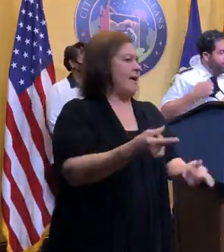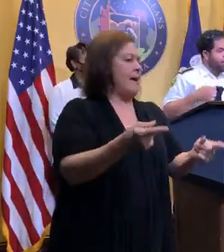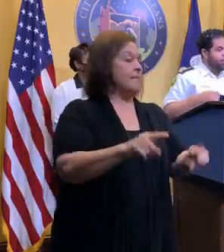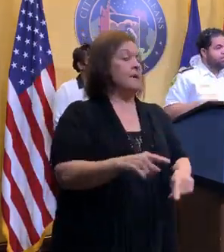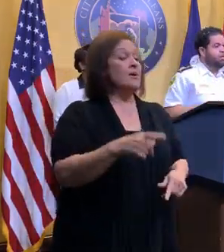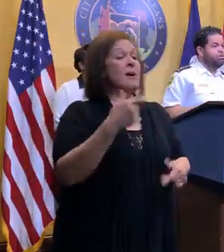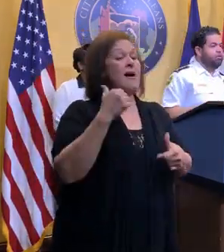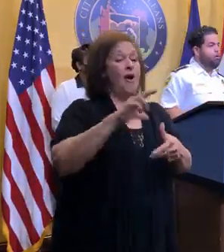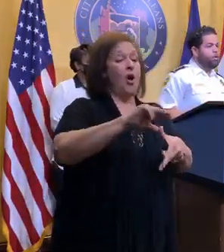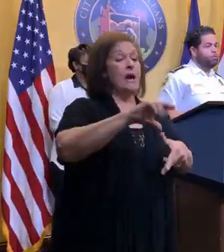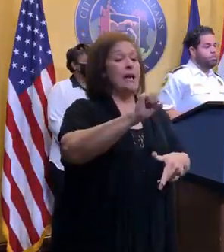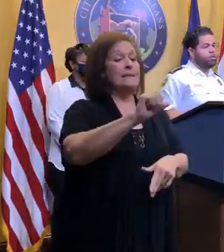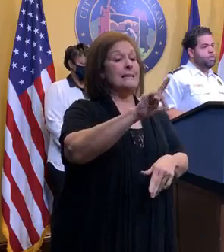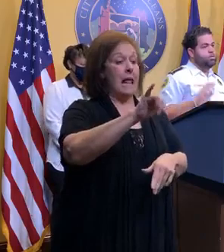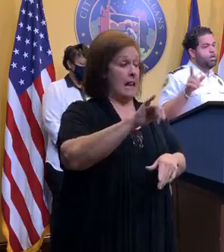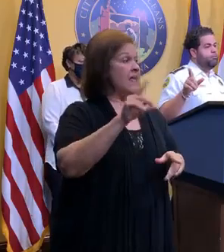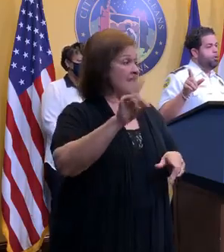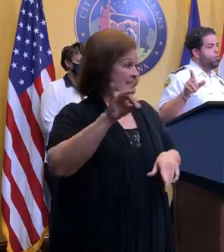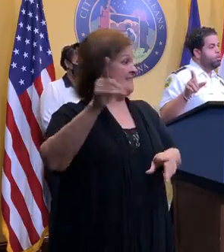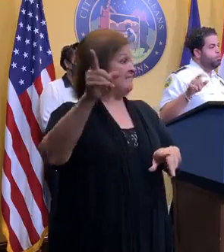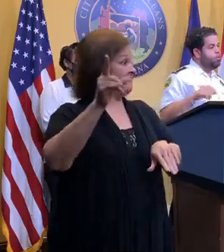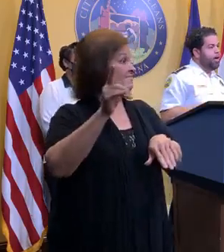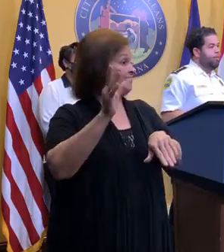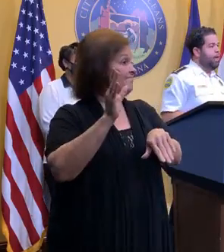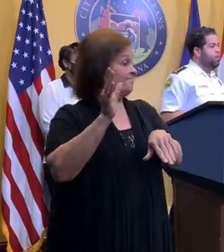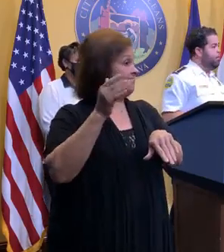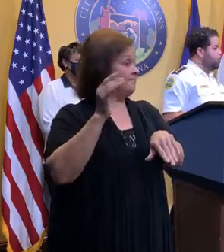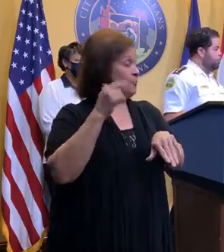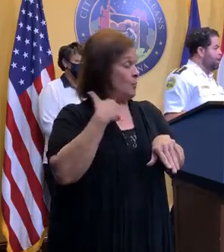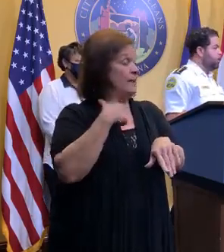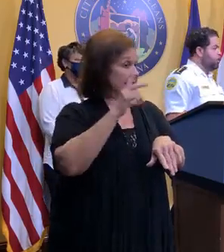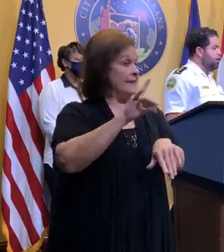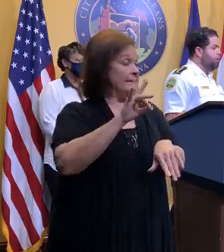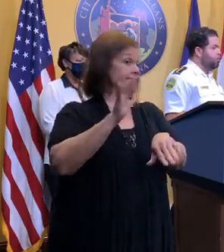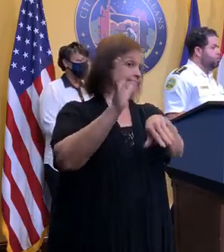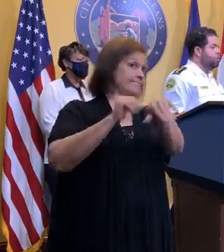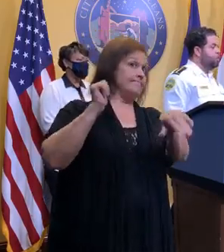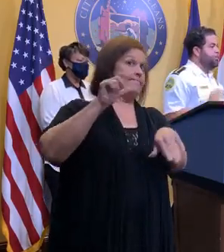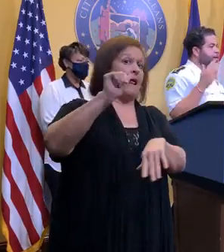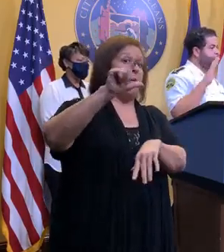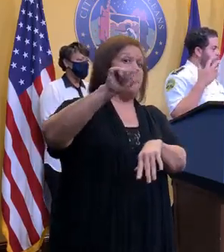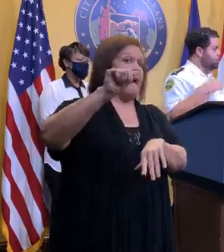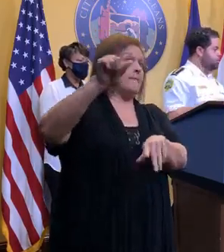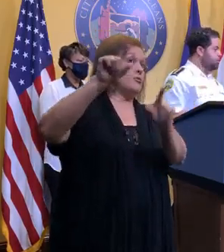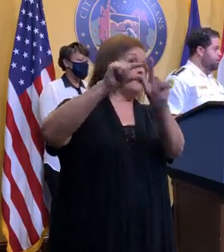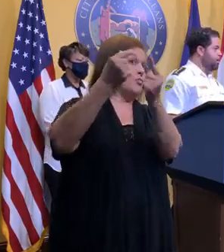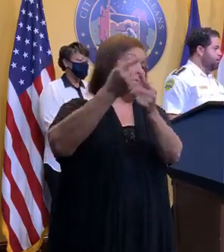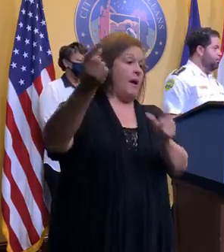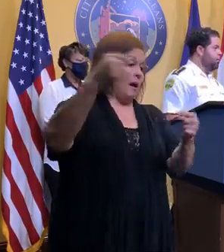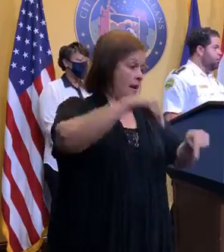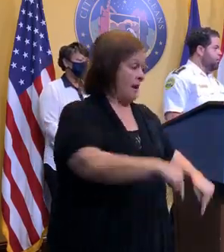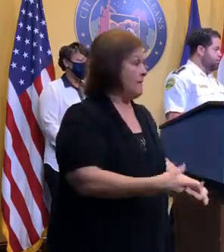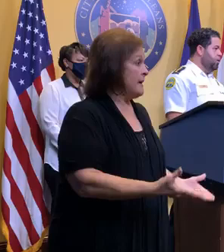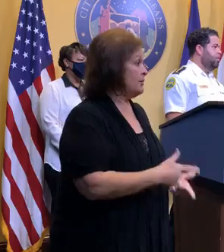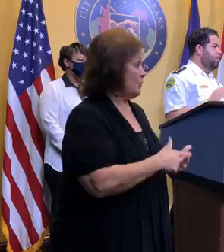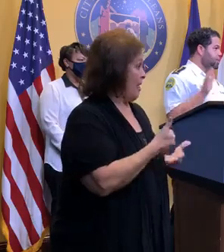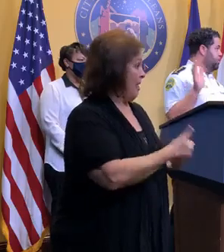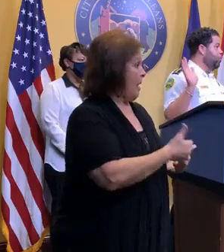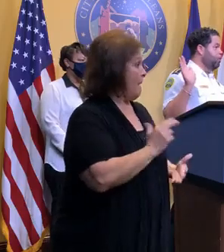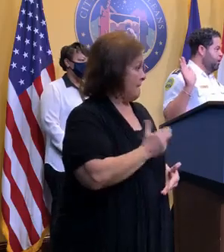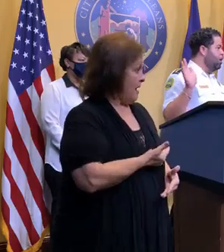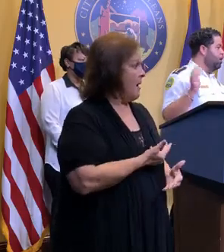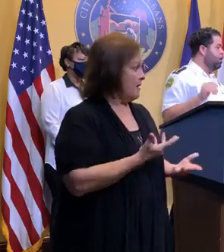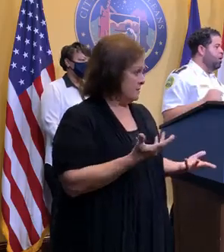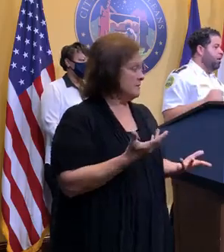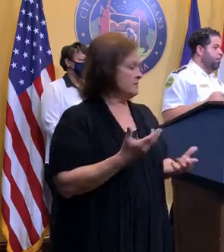Hurricane Sally, we actually did receive a request, and we sent a team for a week to Alabama, Baldwin County, to stabilize their system and get them, make sure they can